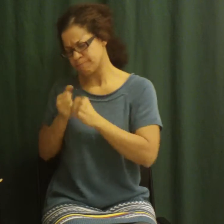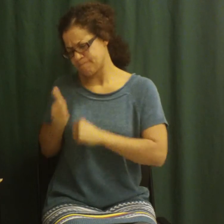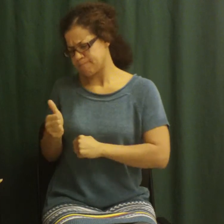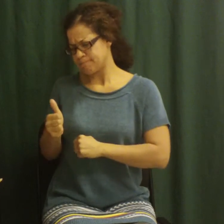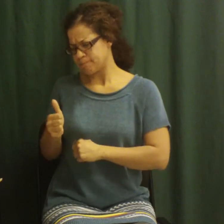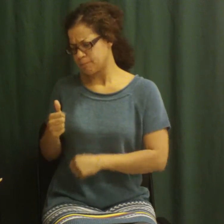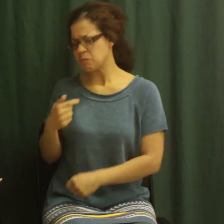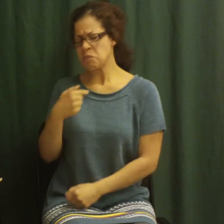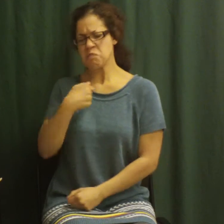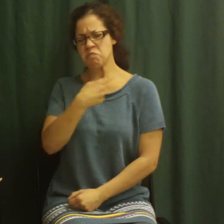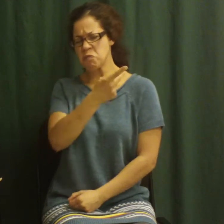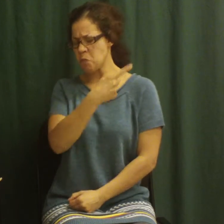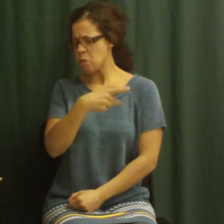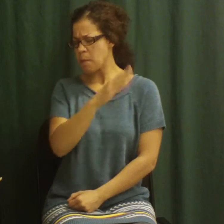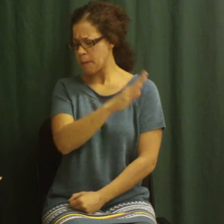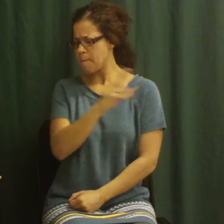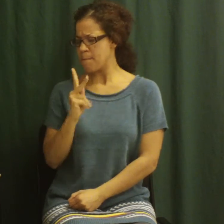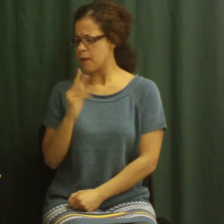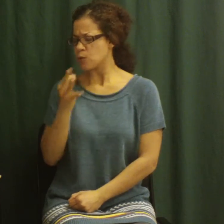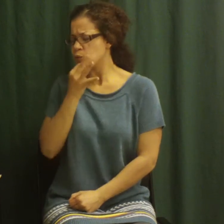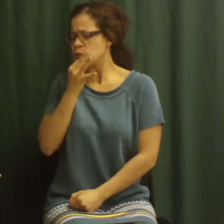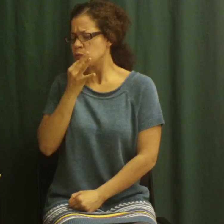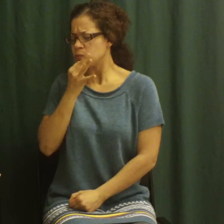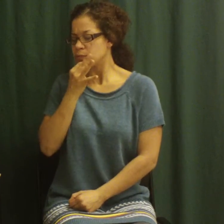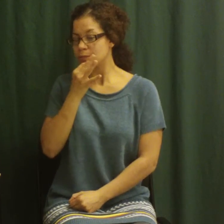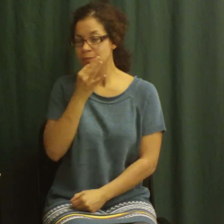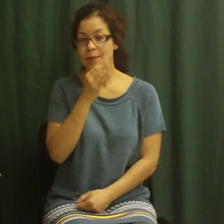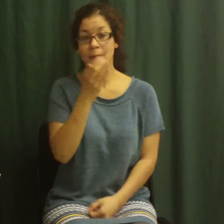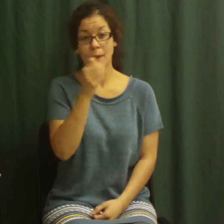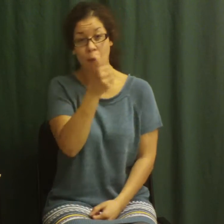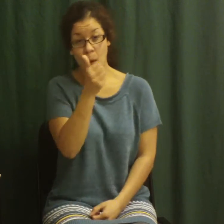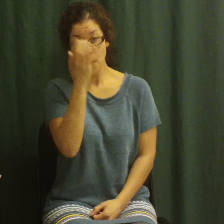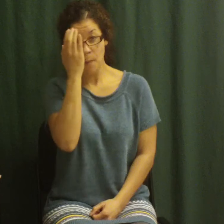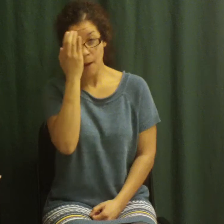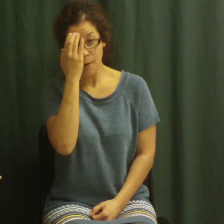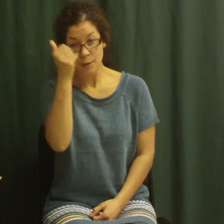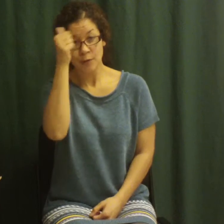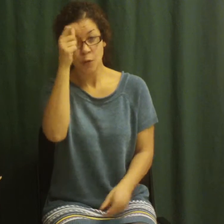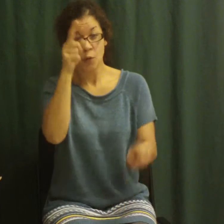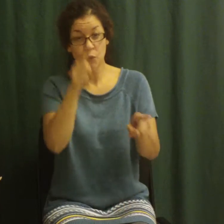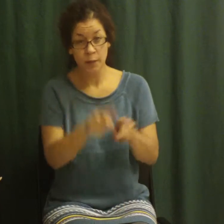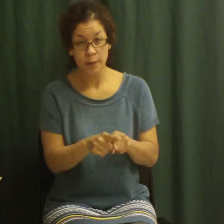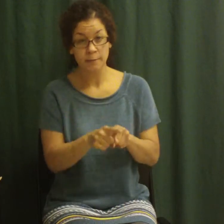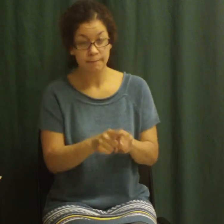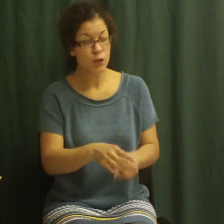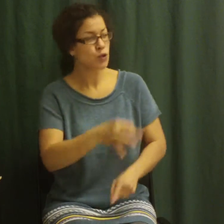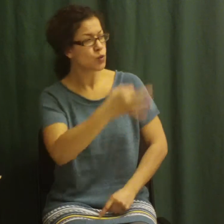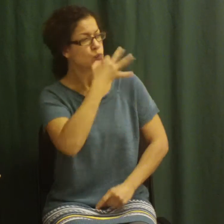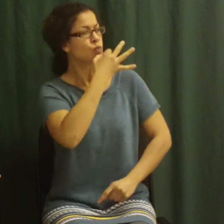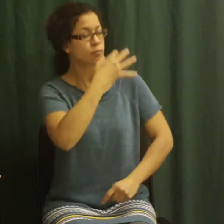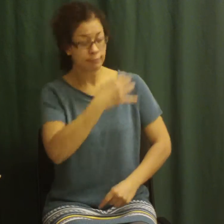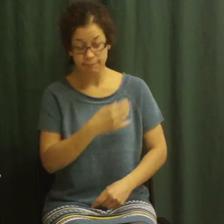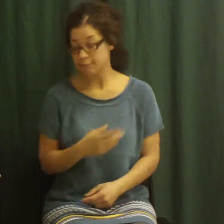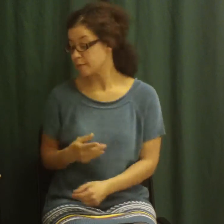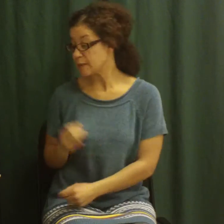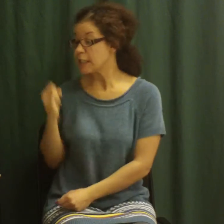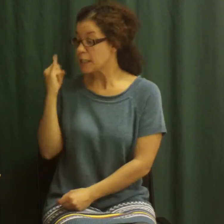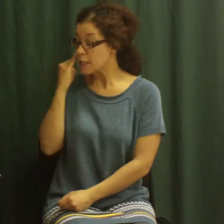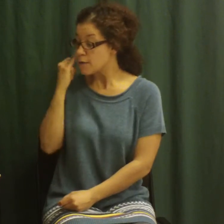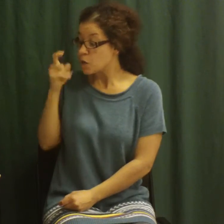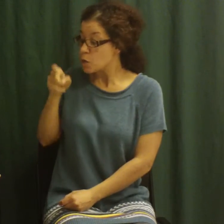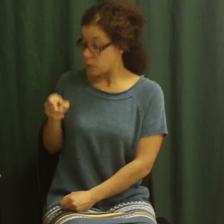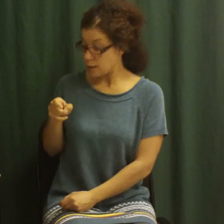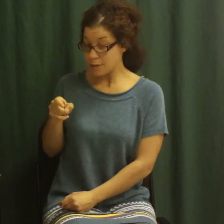"Soon enough," the crew repeated. "And if you ever need us," Braidbeard added, Just run the